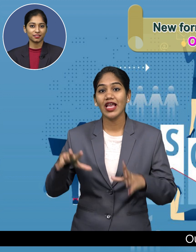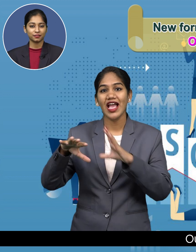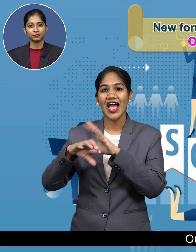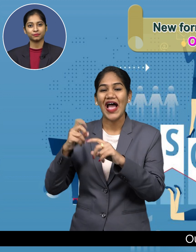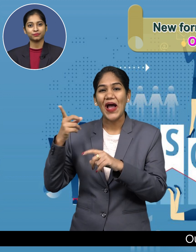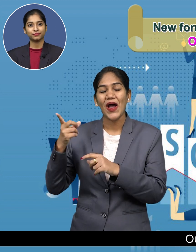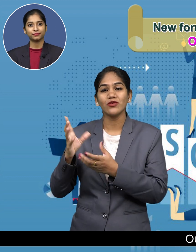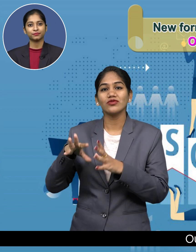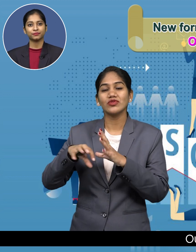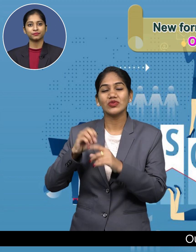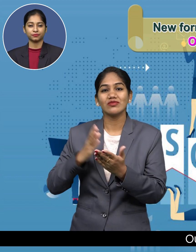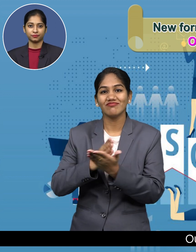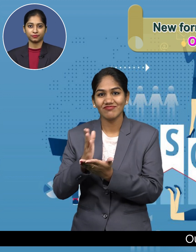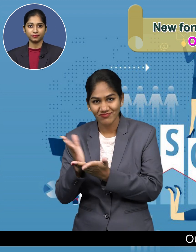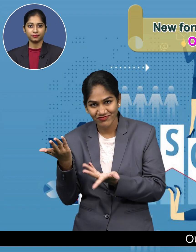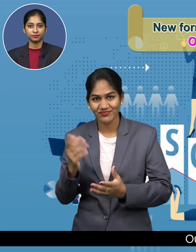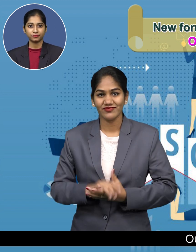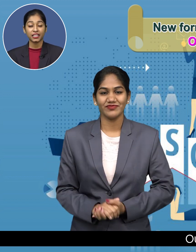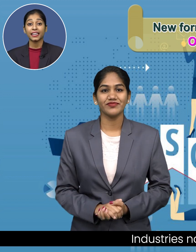outsourcing.